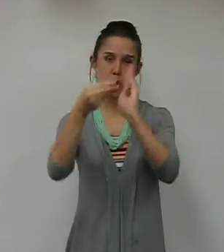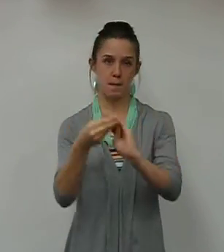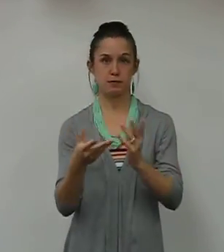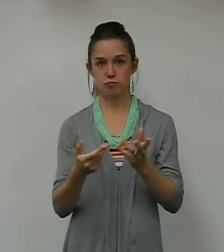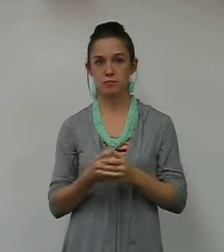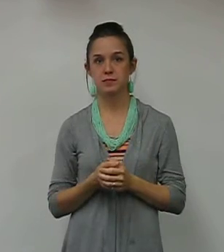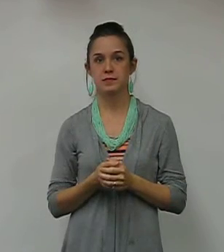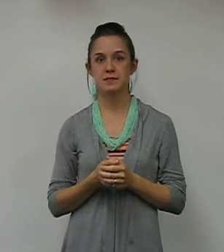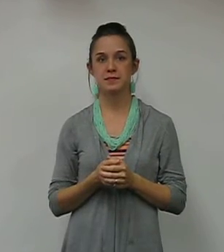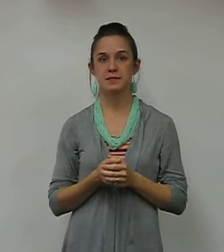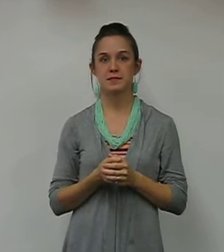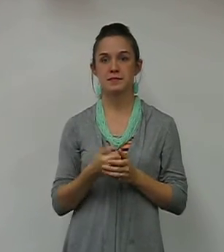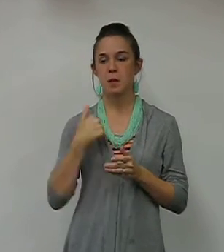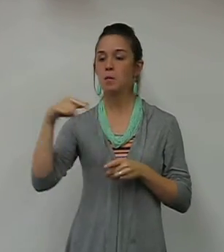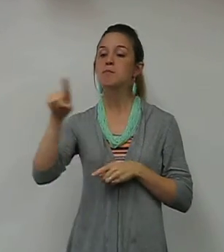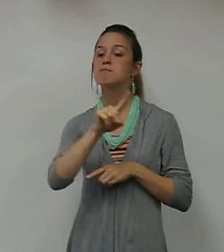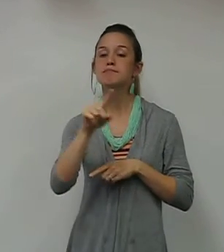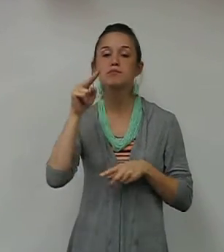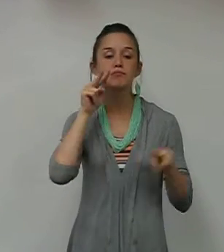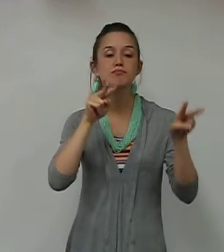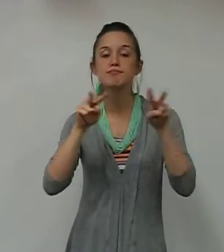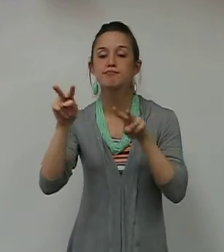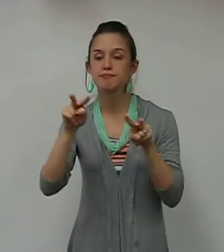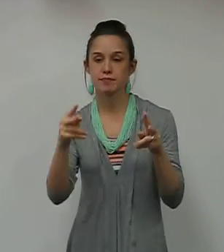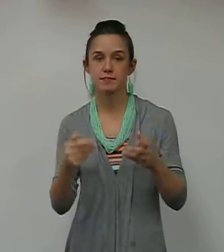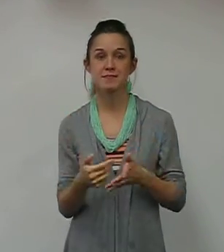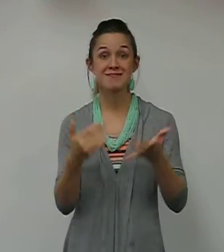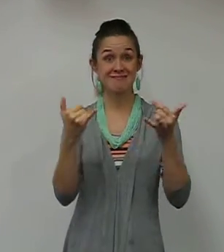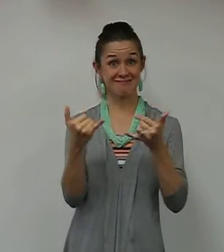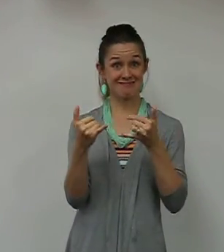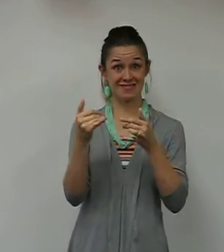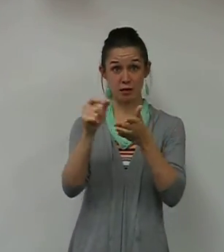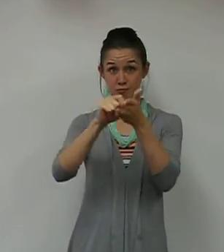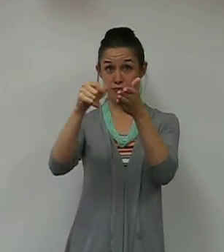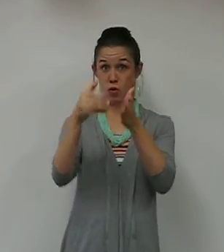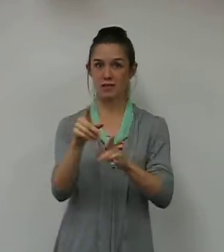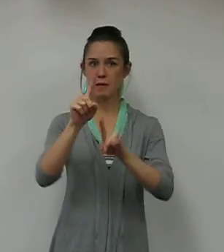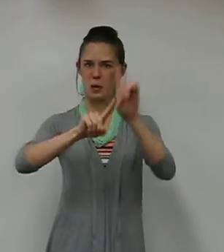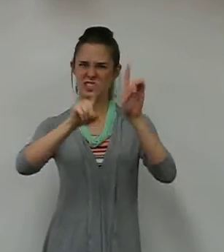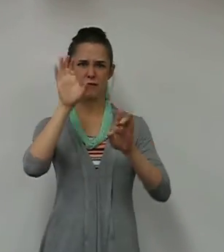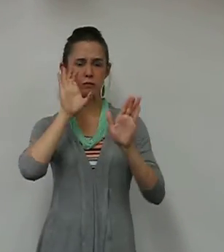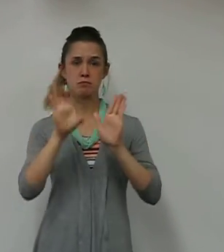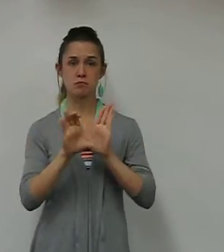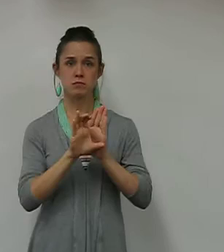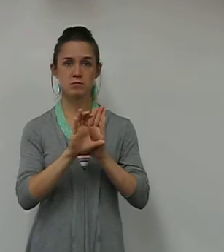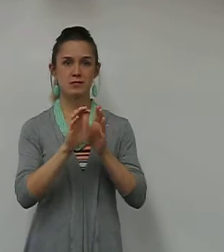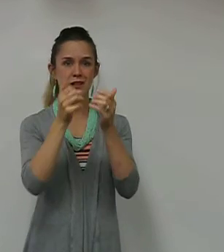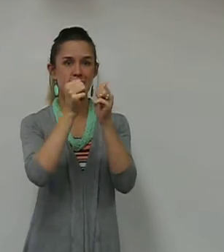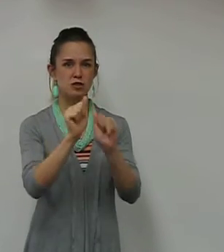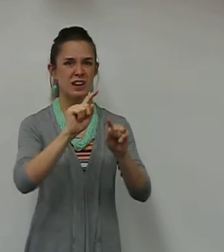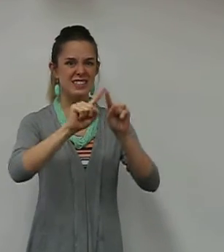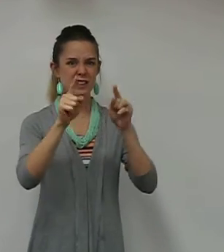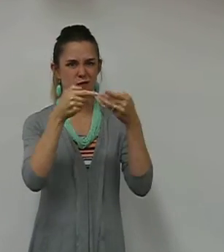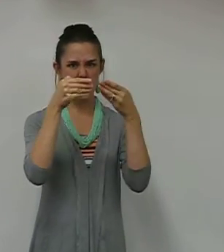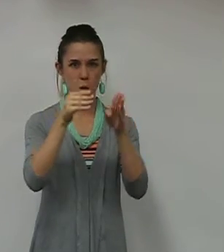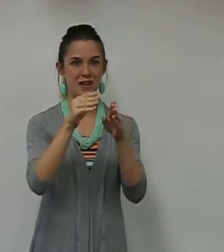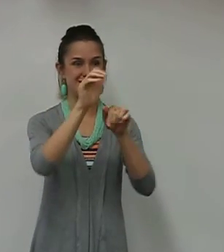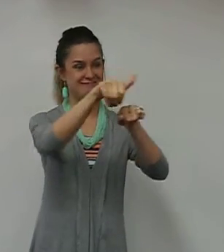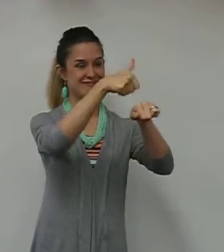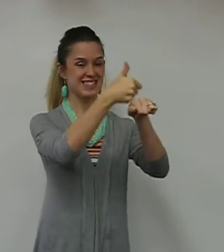look. In today's journal, I put all kinds of different graphics, and I tried them in different formats. I tried them set up as if they were